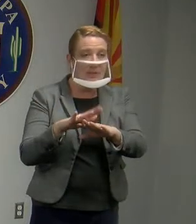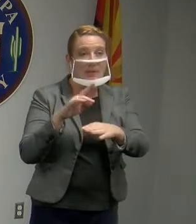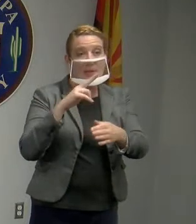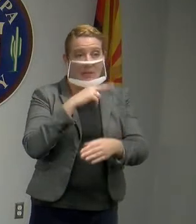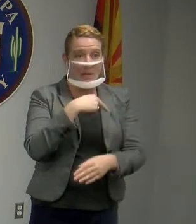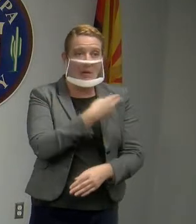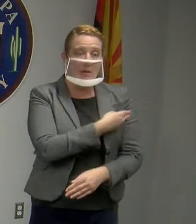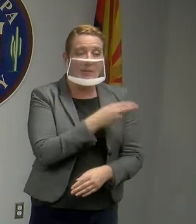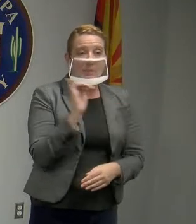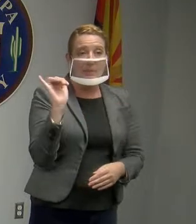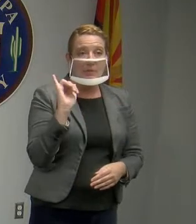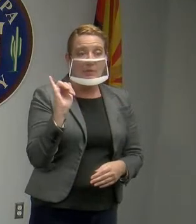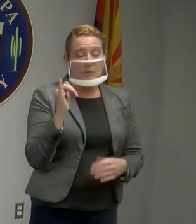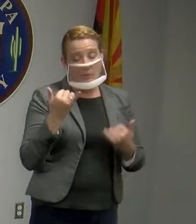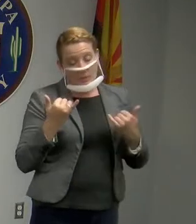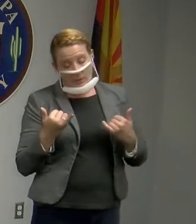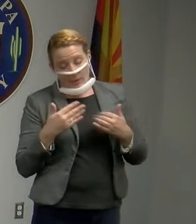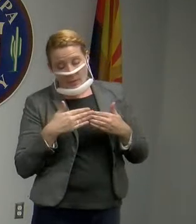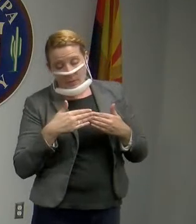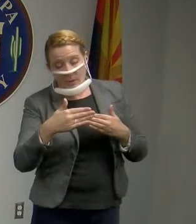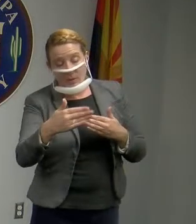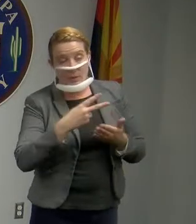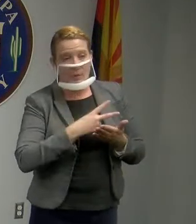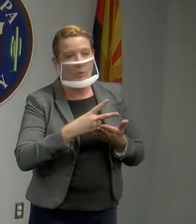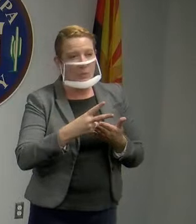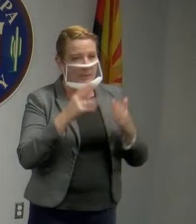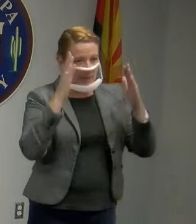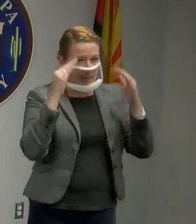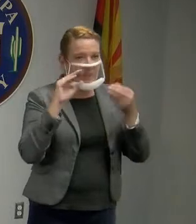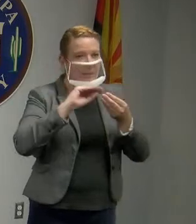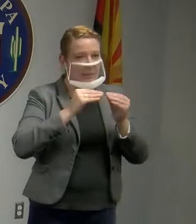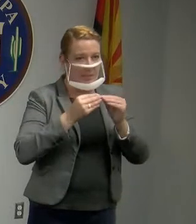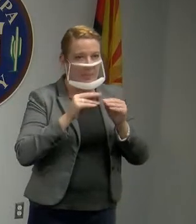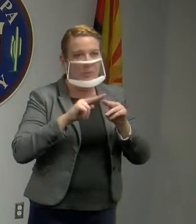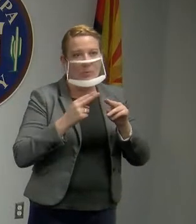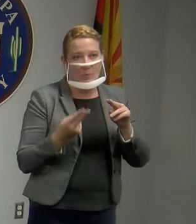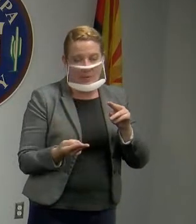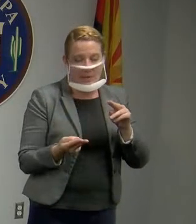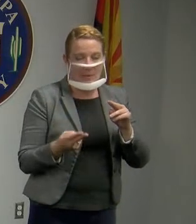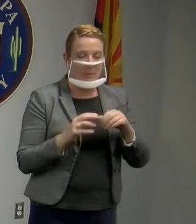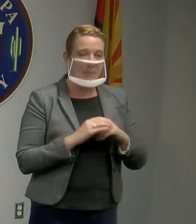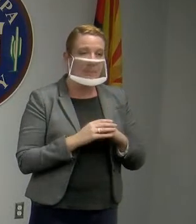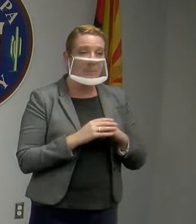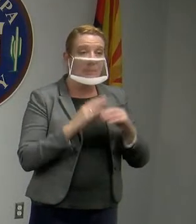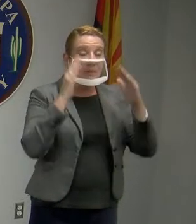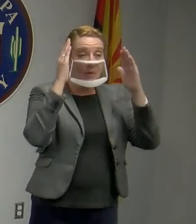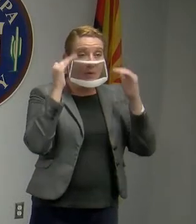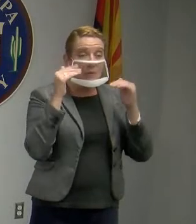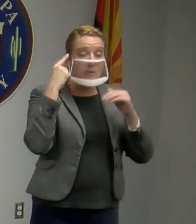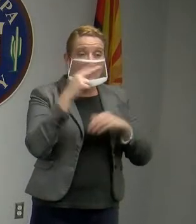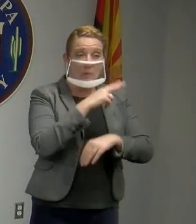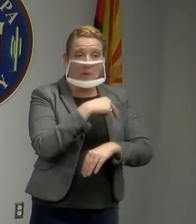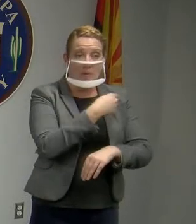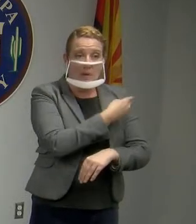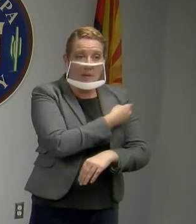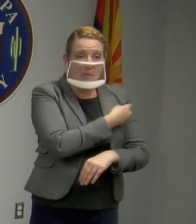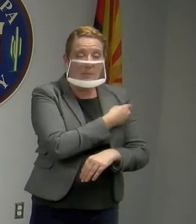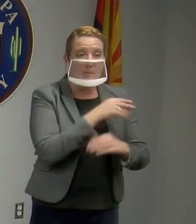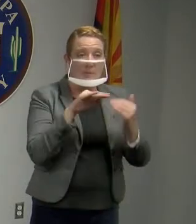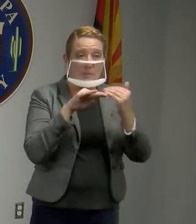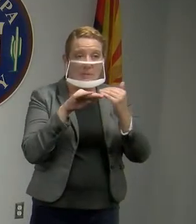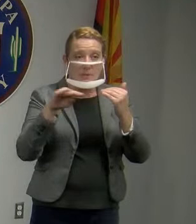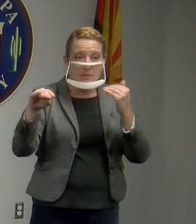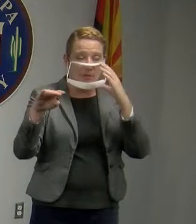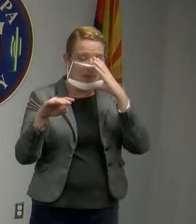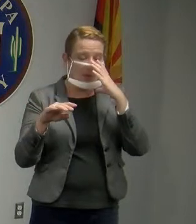weeks, and then followed by 1 to 2 weeks later, hopefully a flattening and a decline in the death rate,